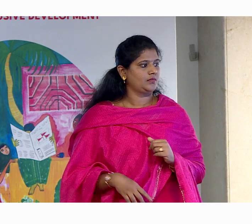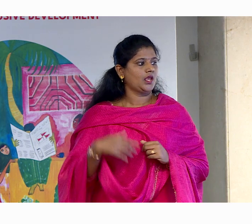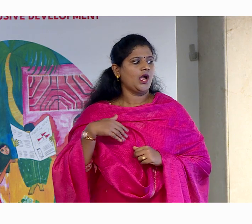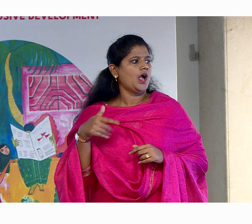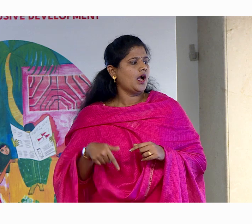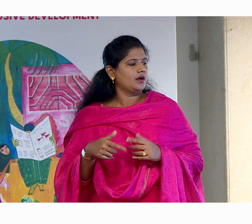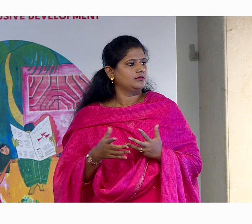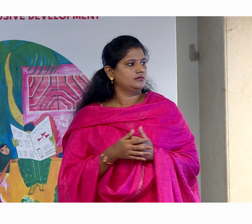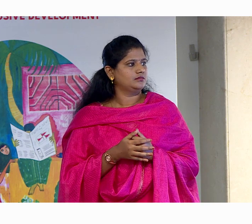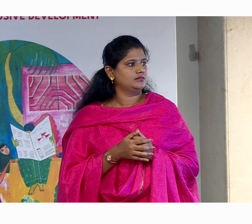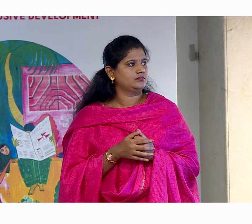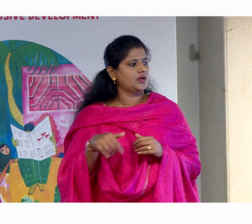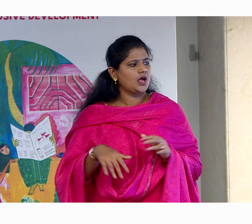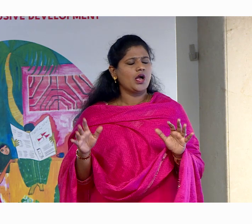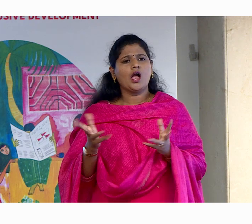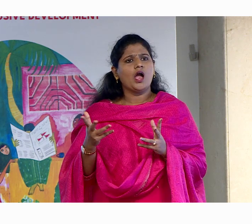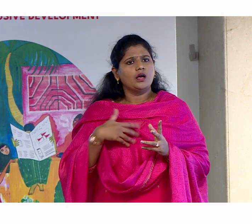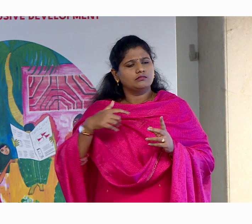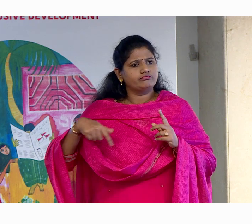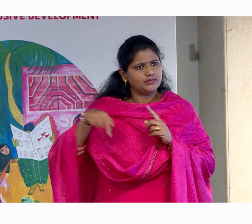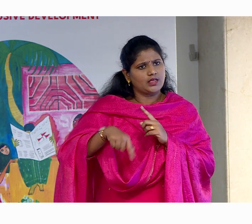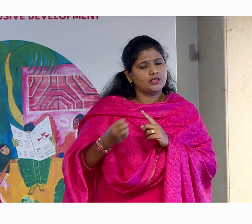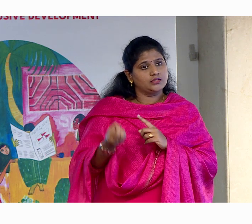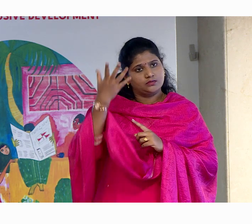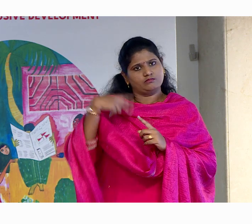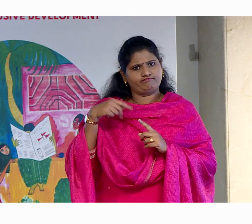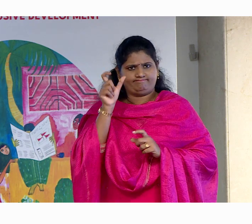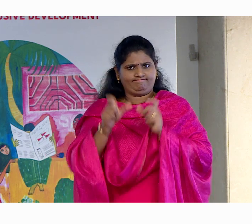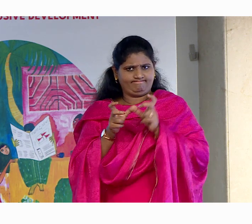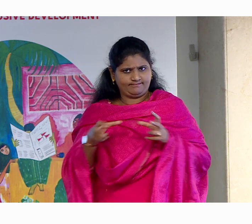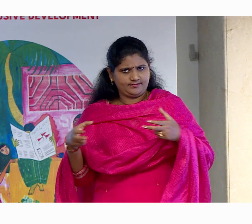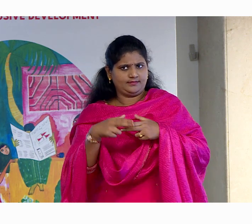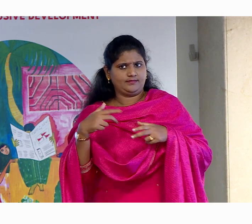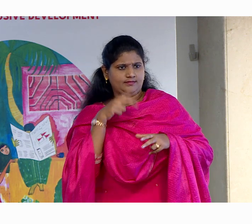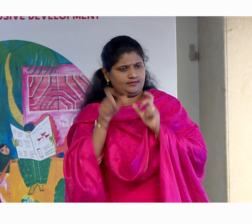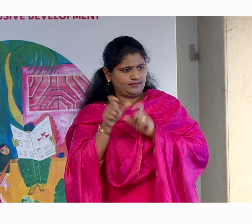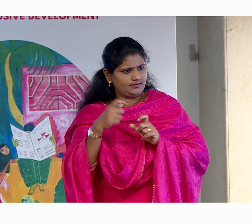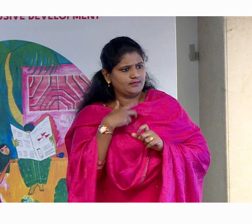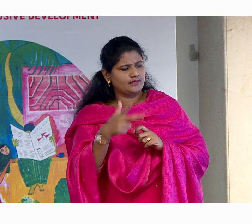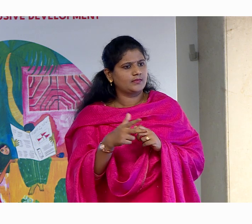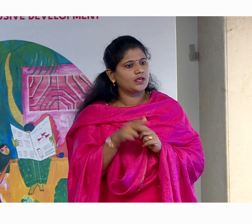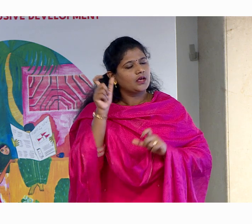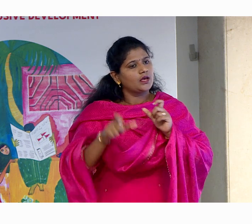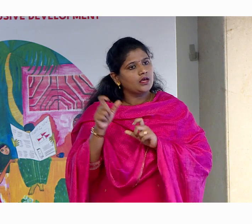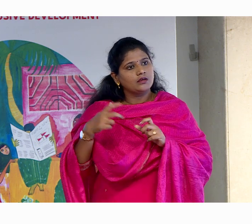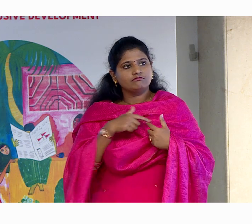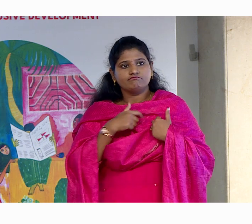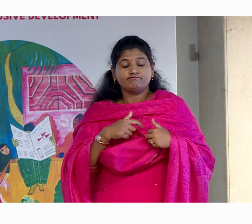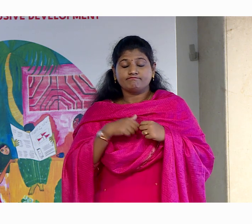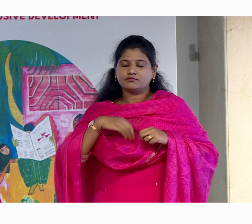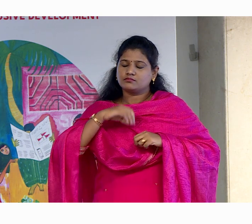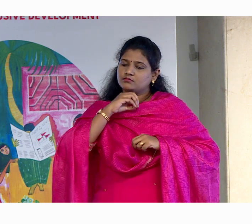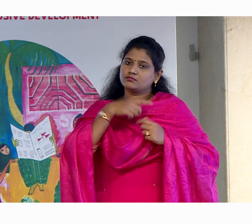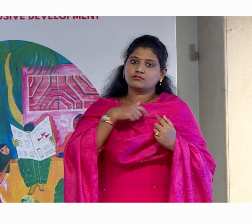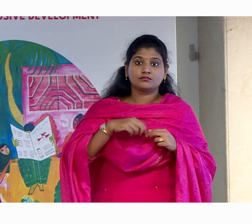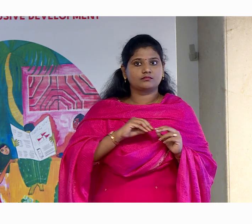Now, you've talked a lot already this morning about people, and people are really at the heart of